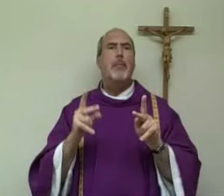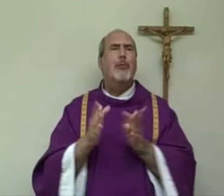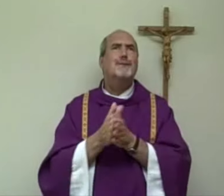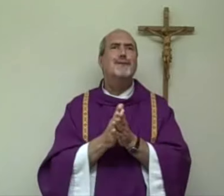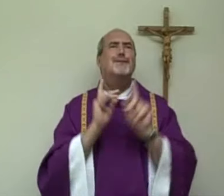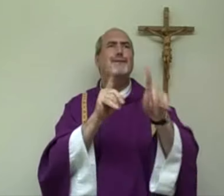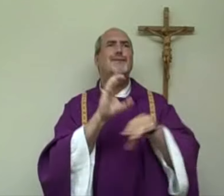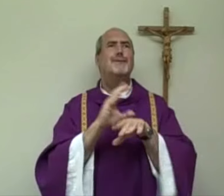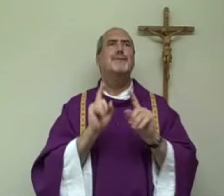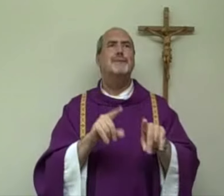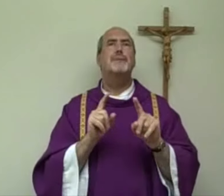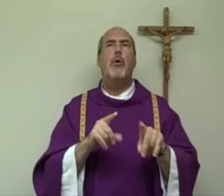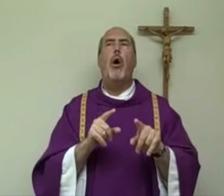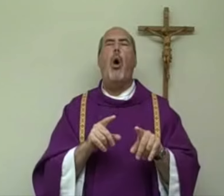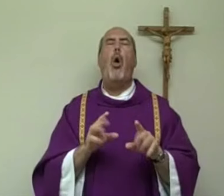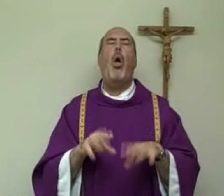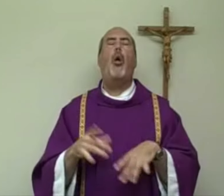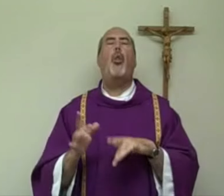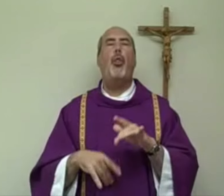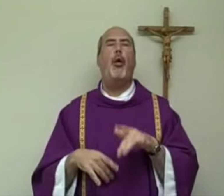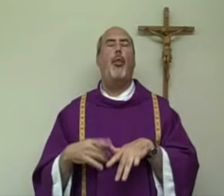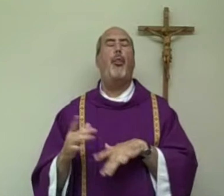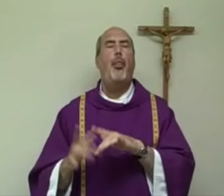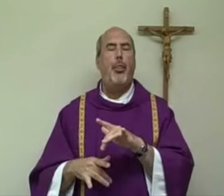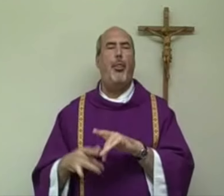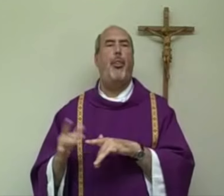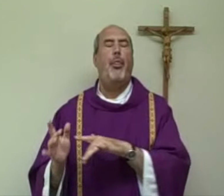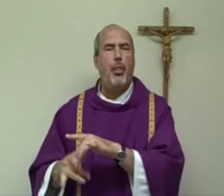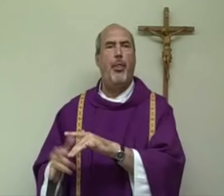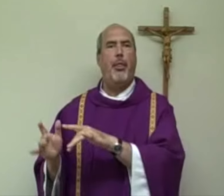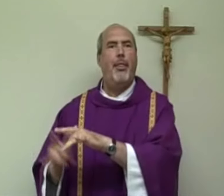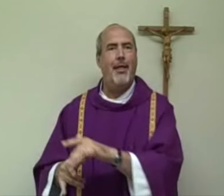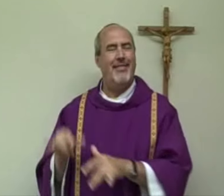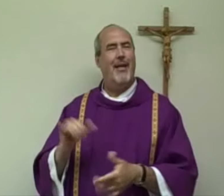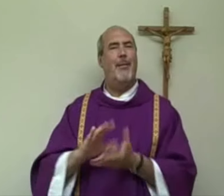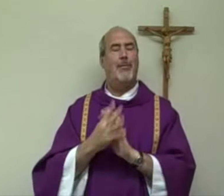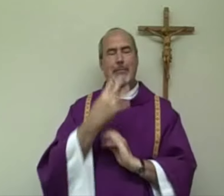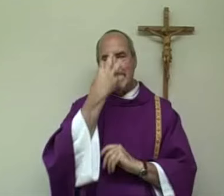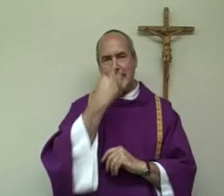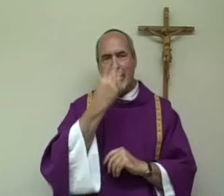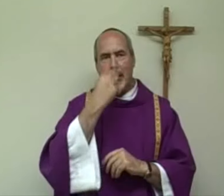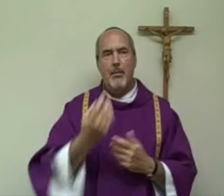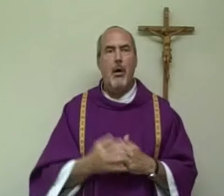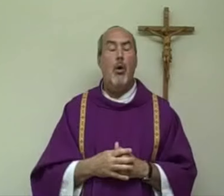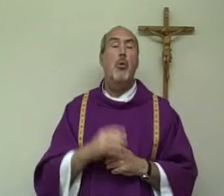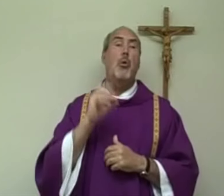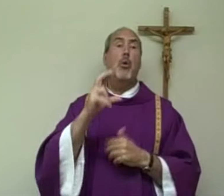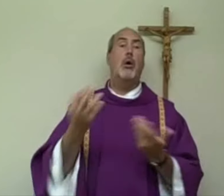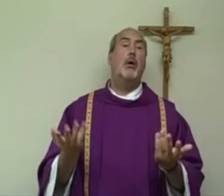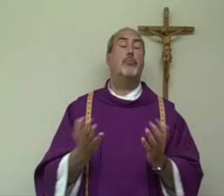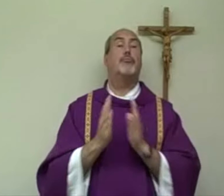re-strengthen it. People may go to church and then start skipping here and there because they're